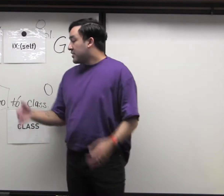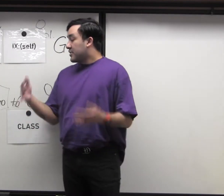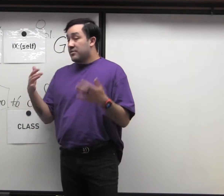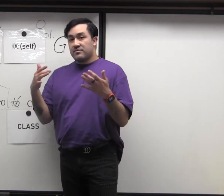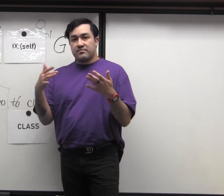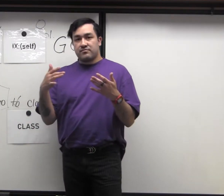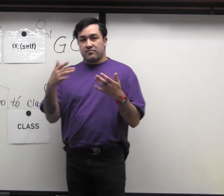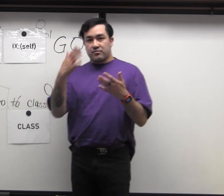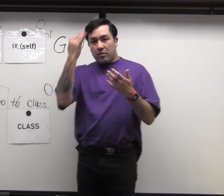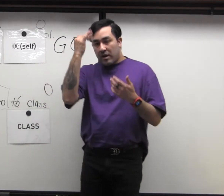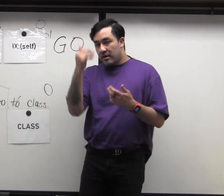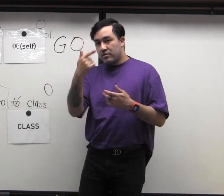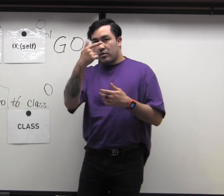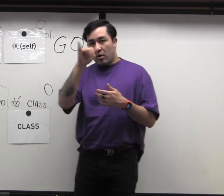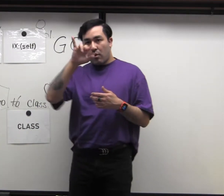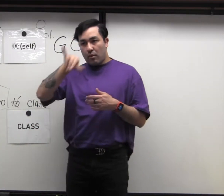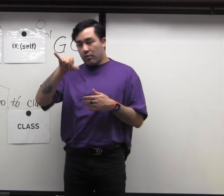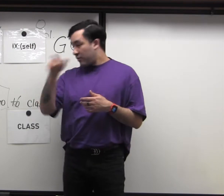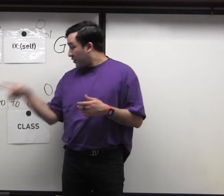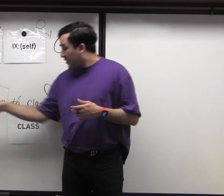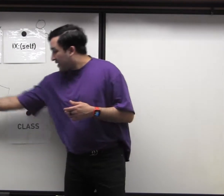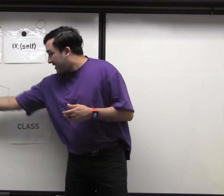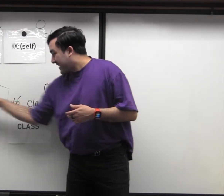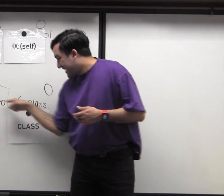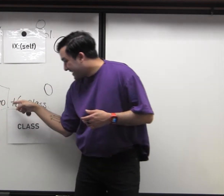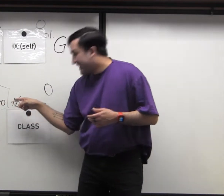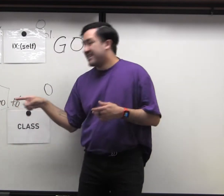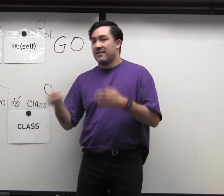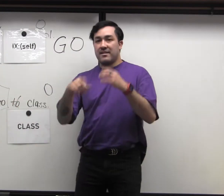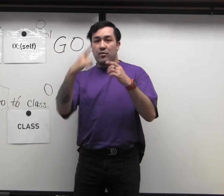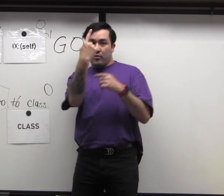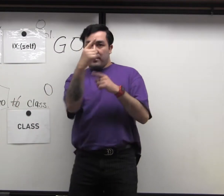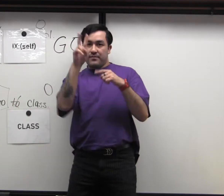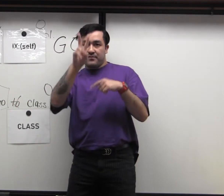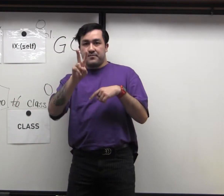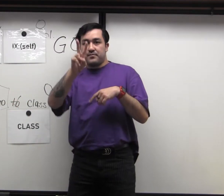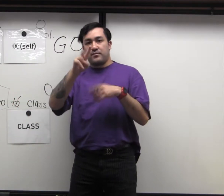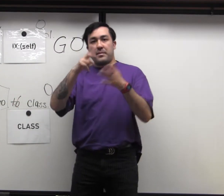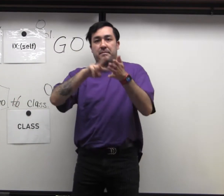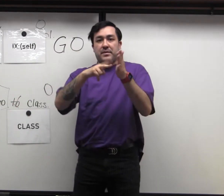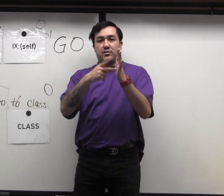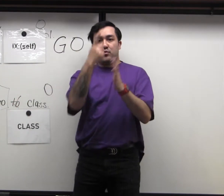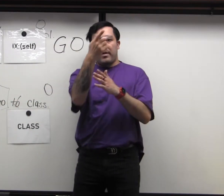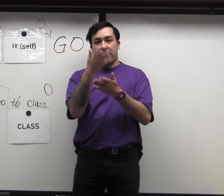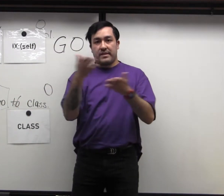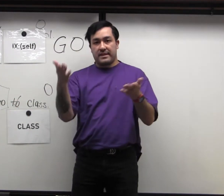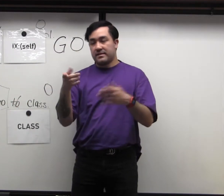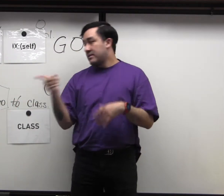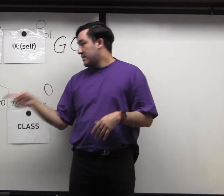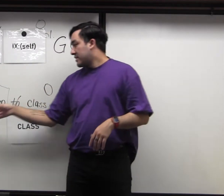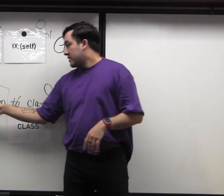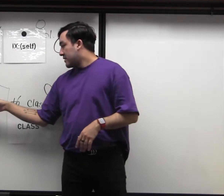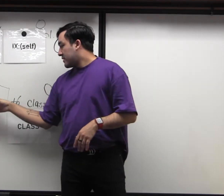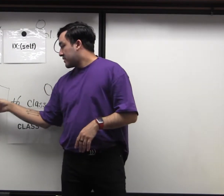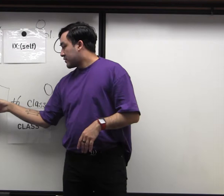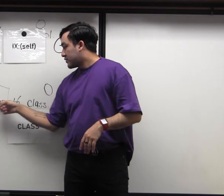then our sign for class. So why is going to go just one verb, right? Because it only means one